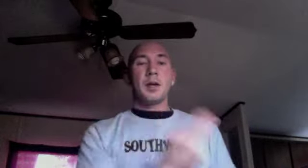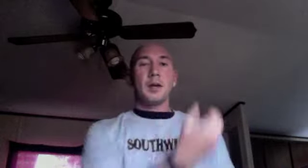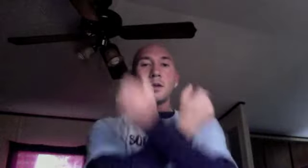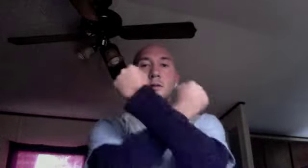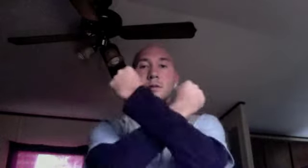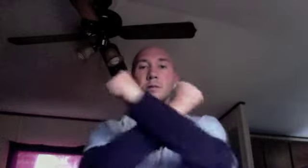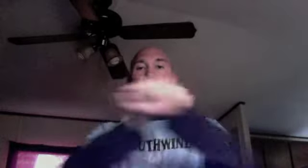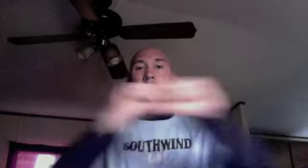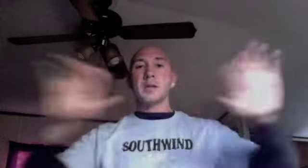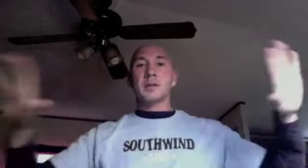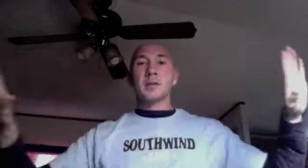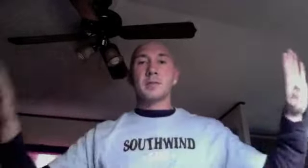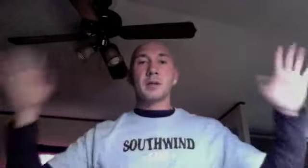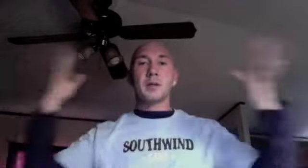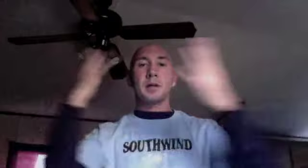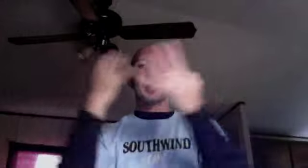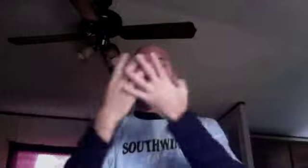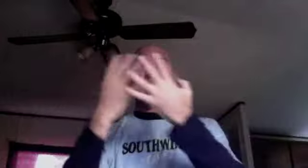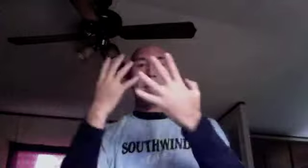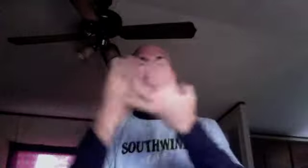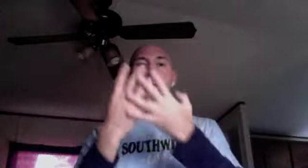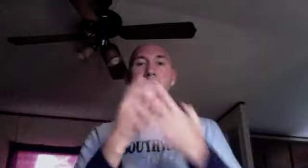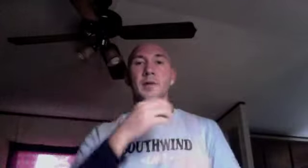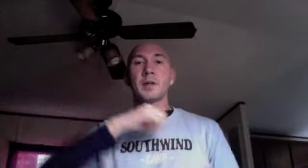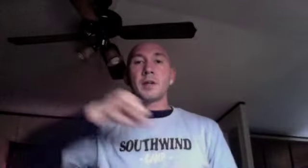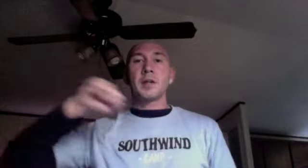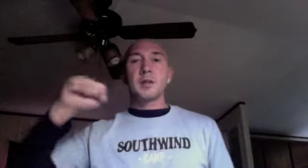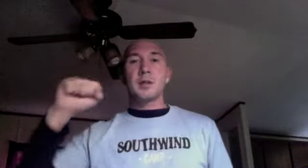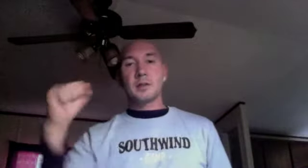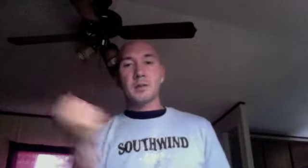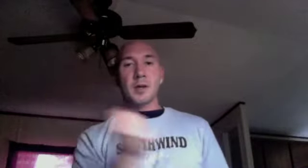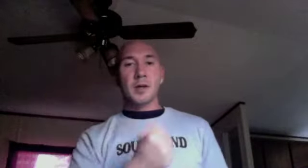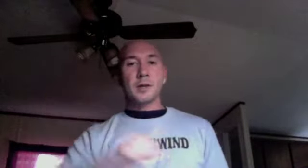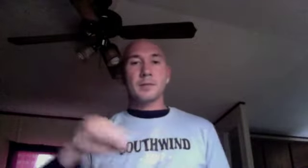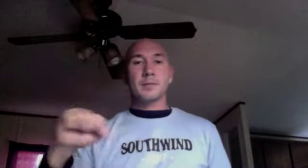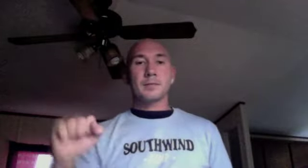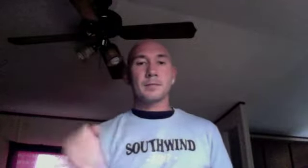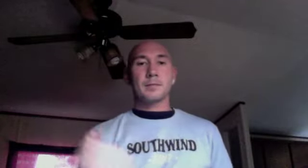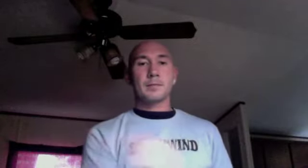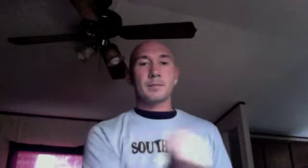and ransom captive Israel,